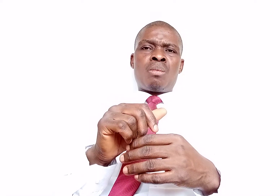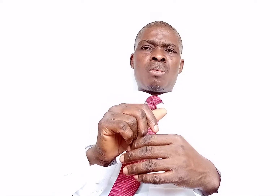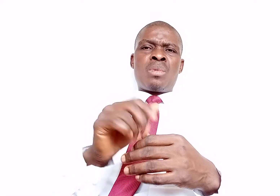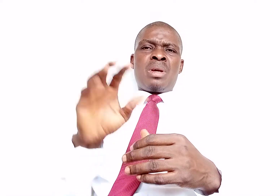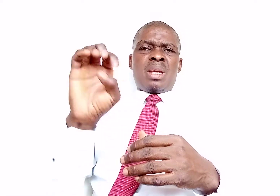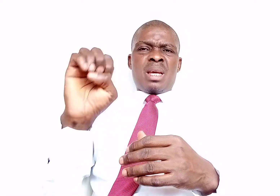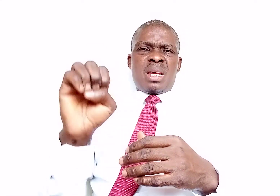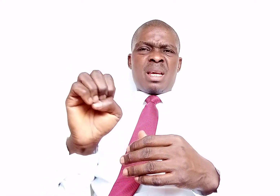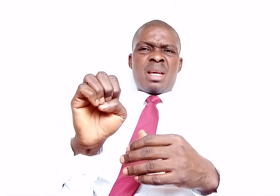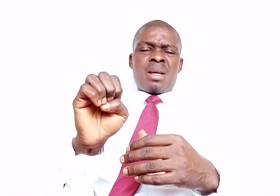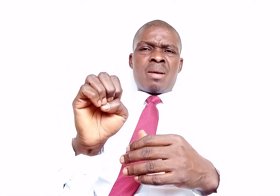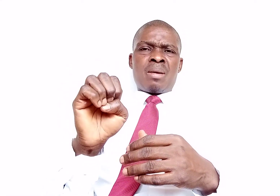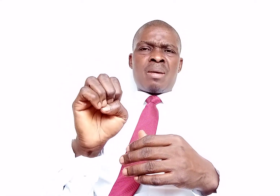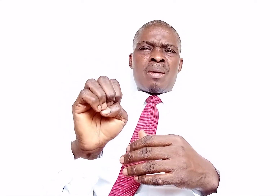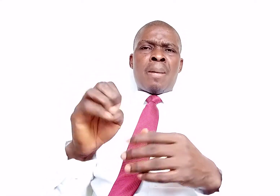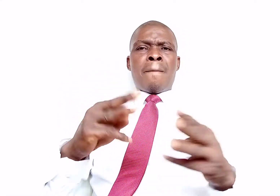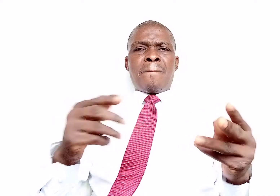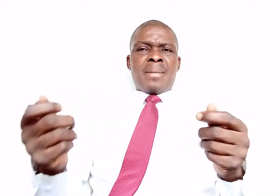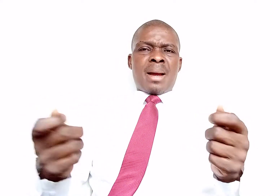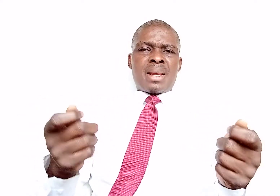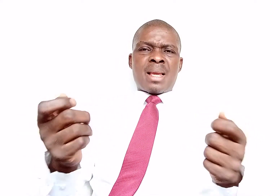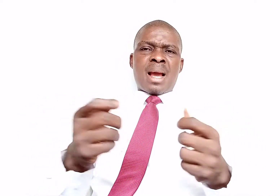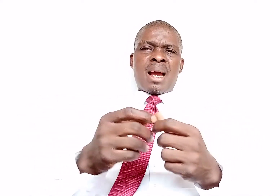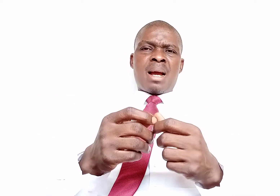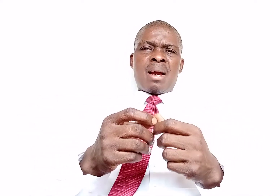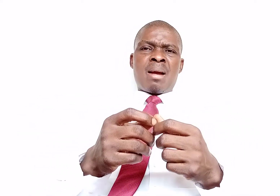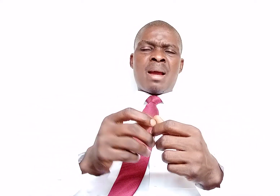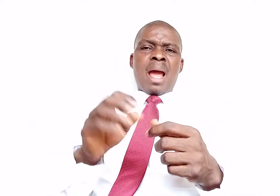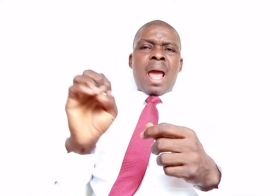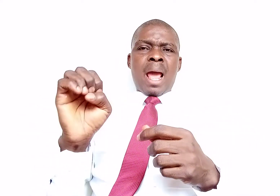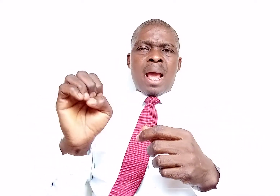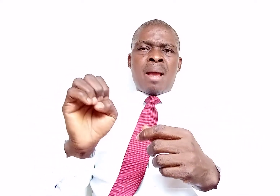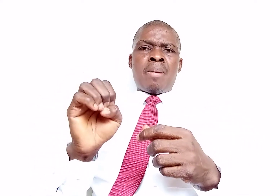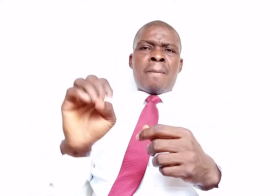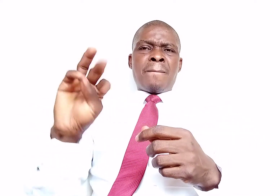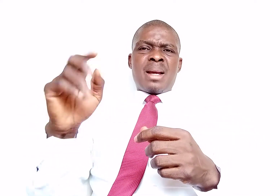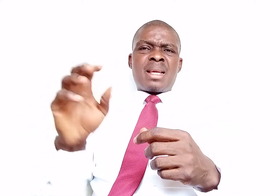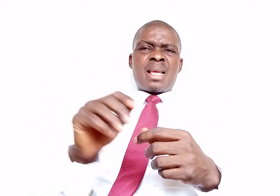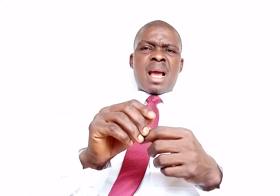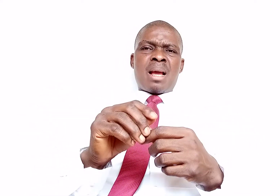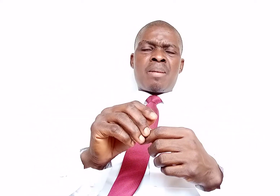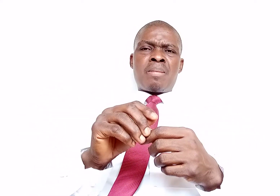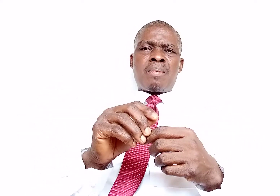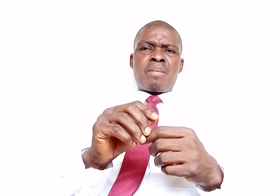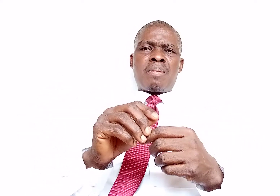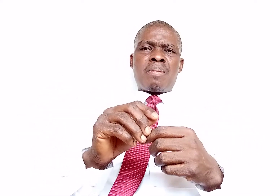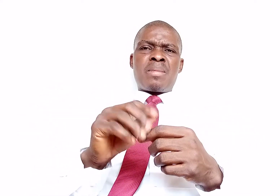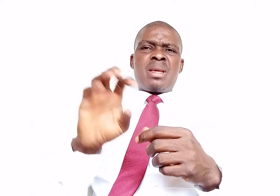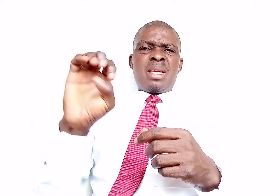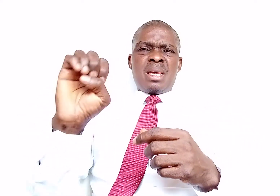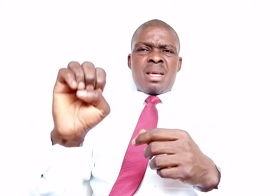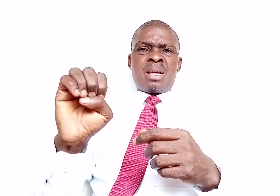E, manages. E, managers. E,